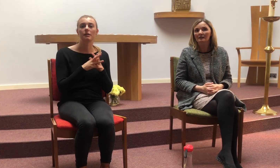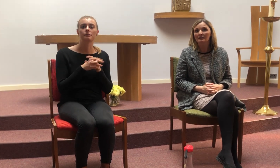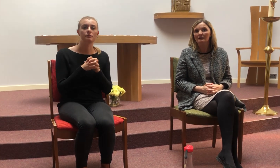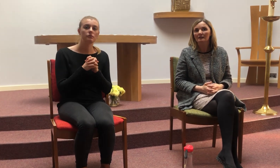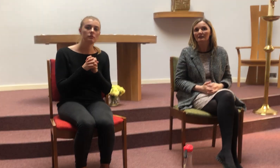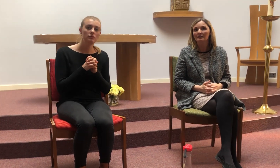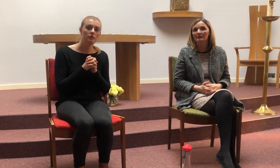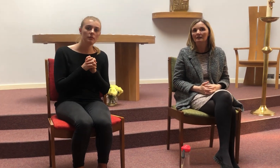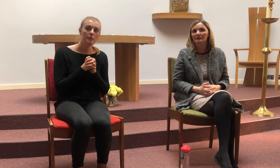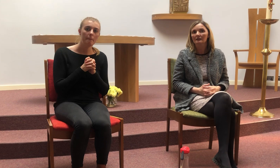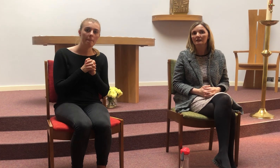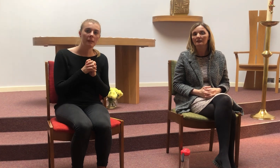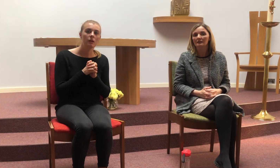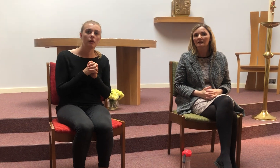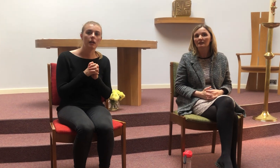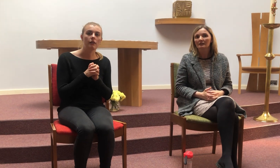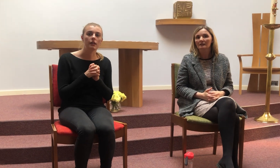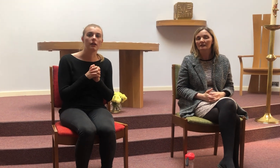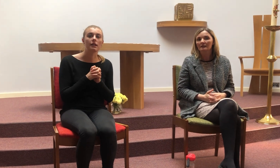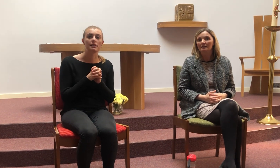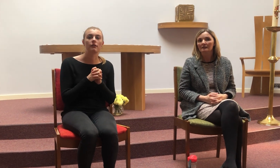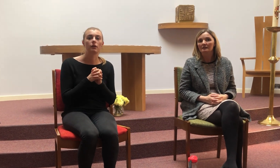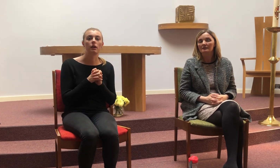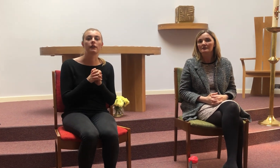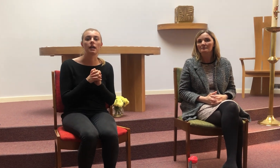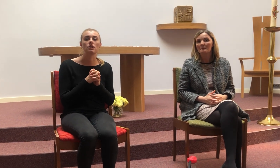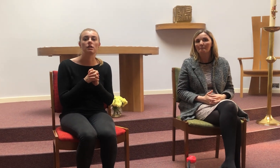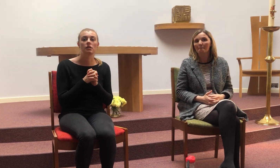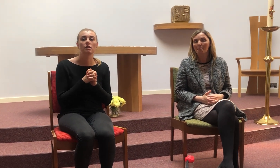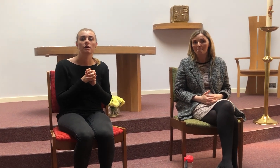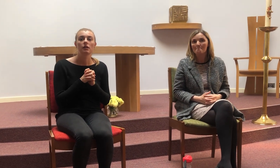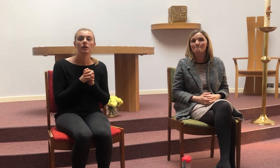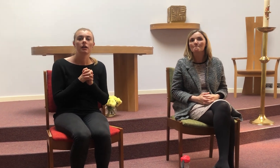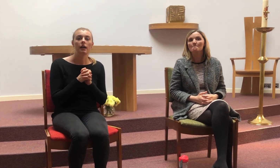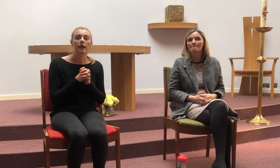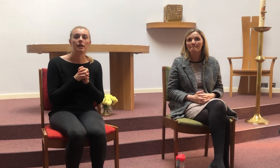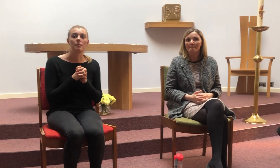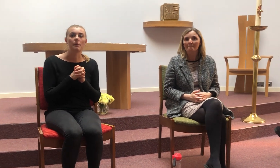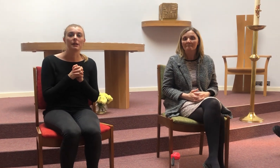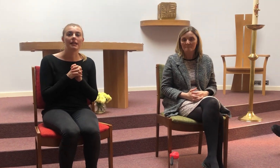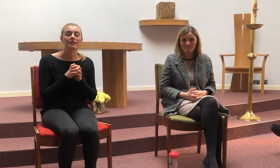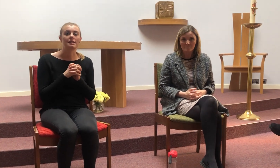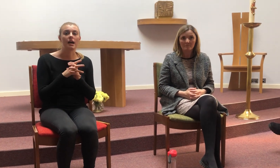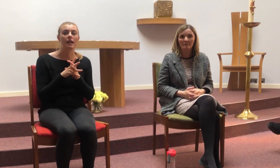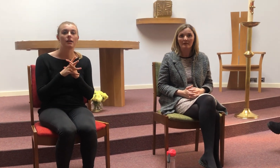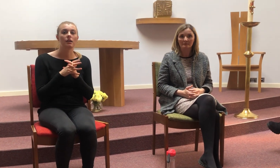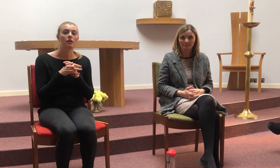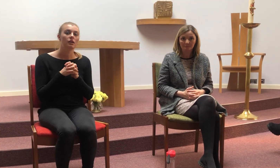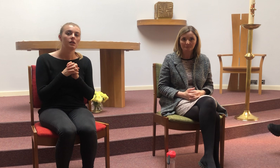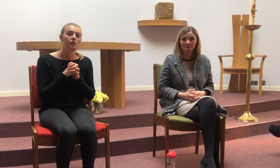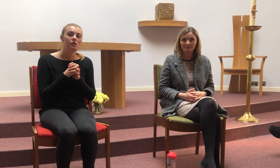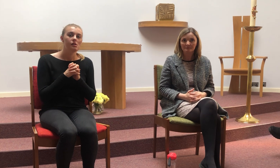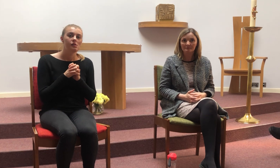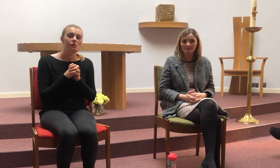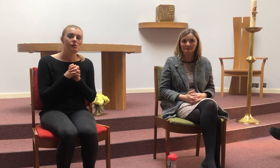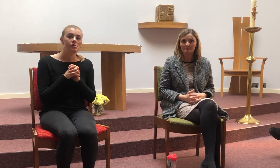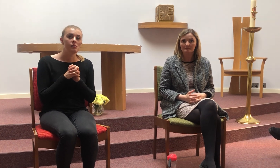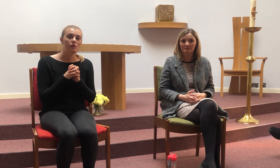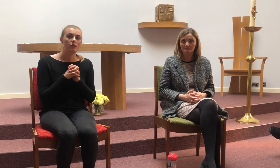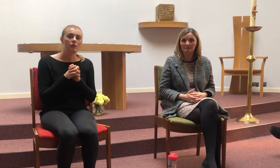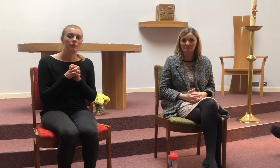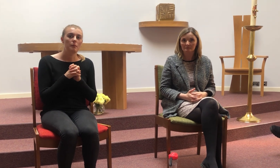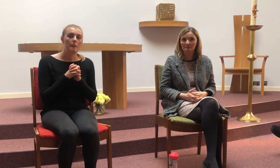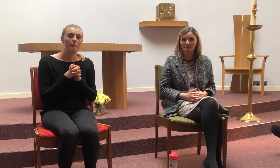So I mean, if the hearings have the qualification, but they can sign,